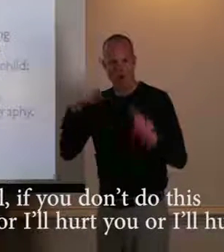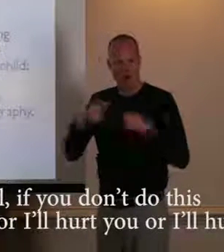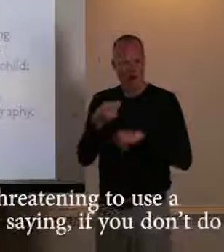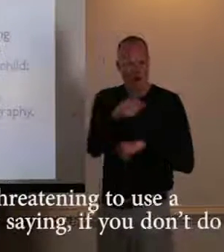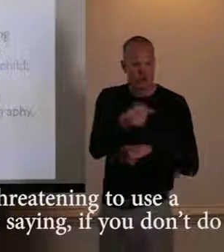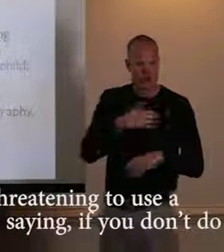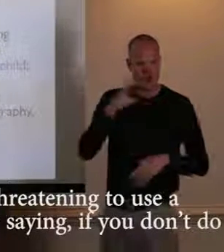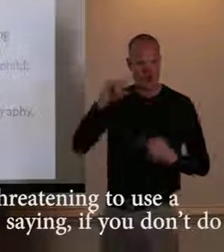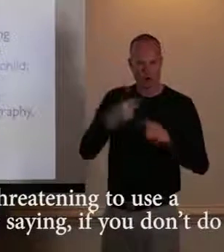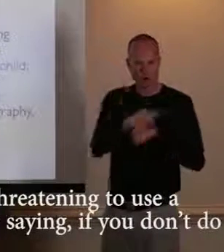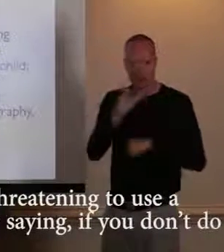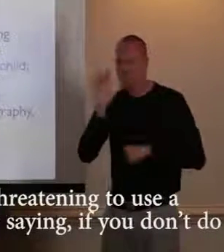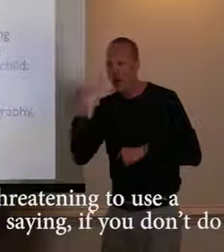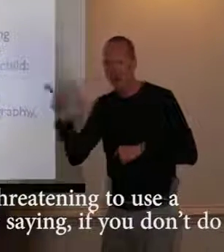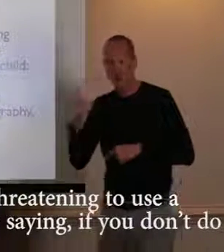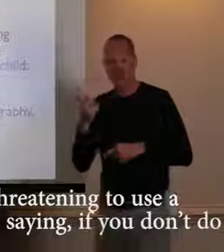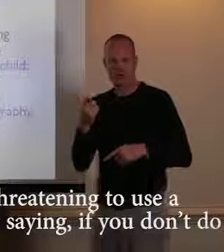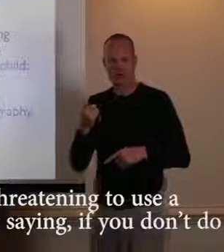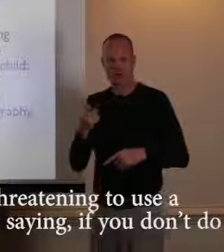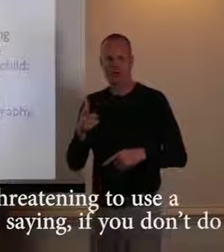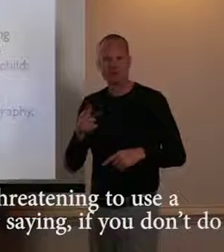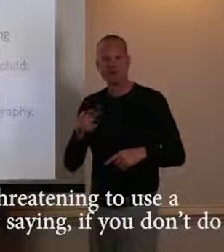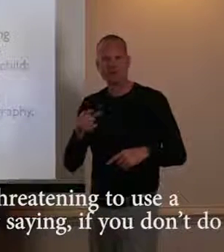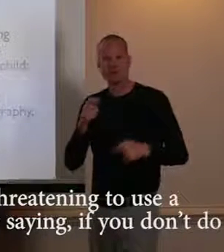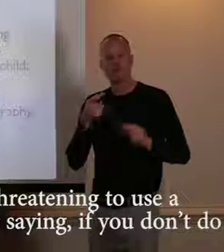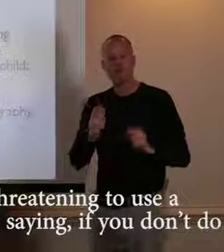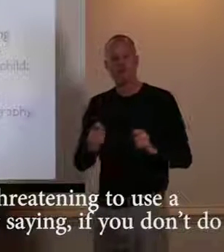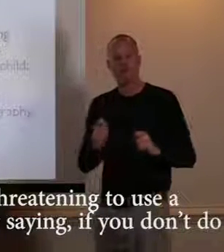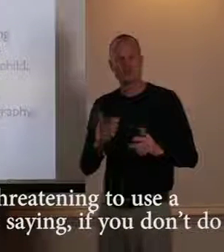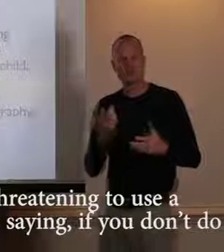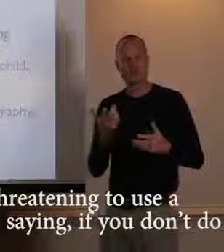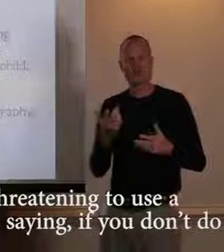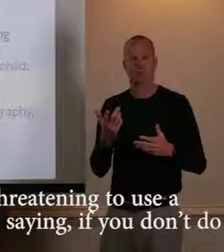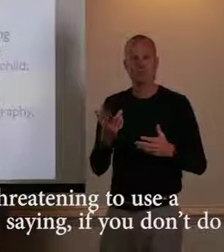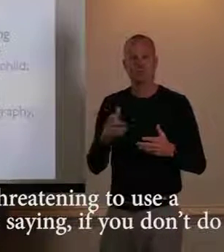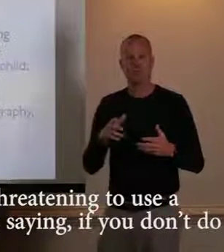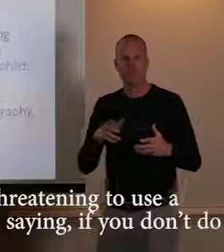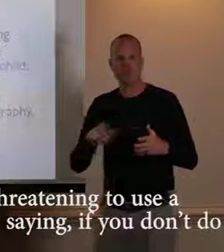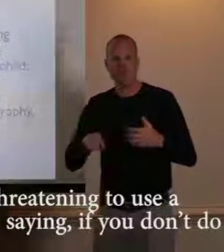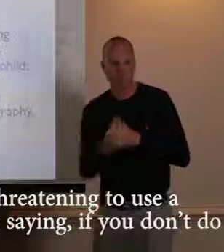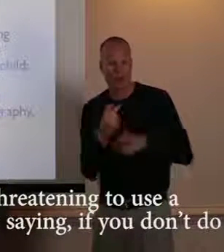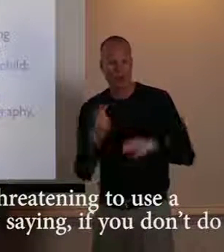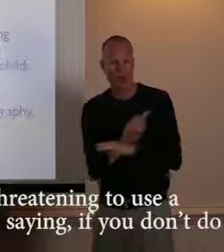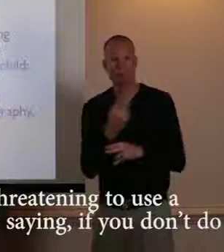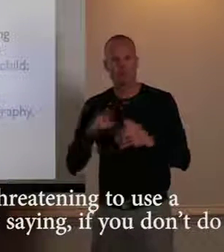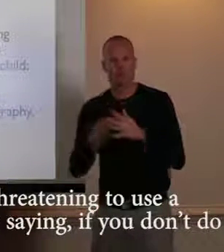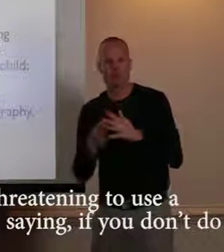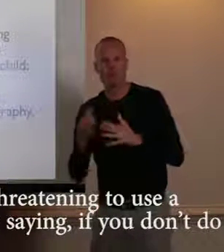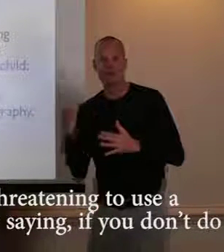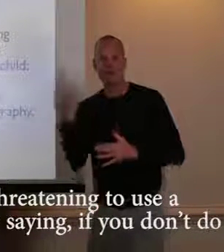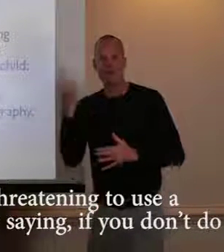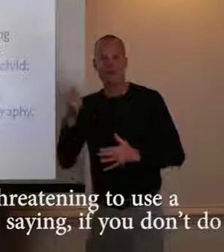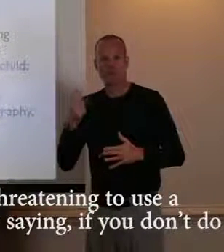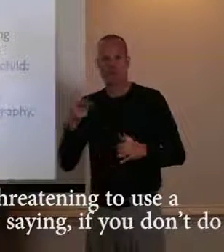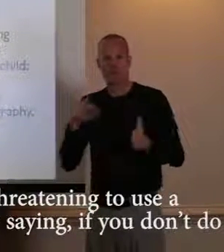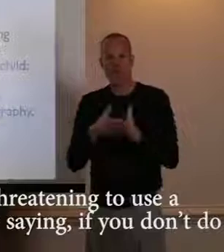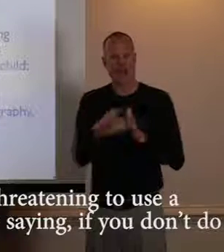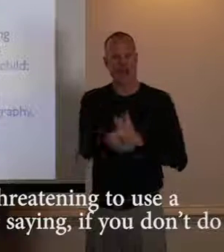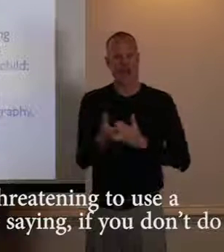I'll hurt your mother. Intimidation, threatening to use a weapon against someone, or saying, if you don't do